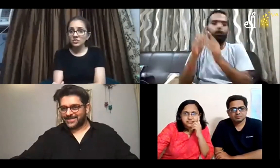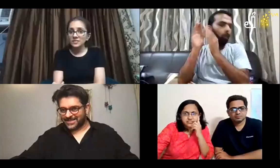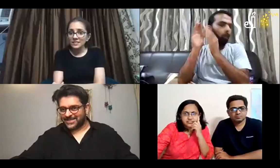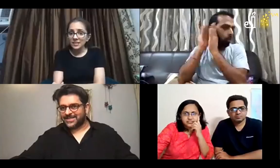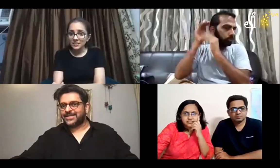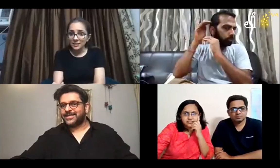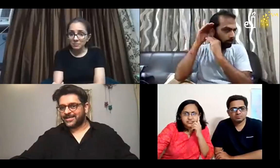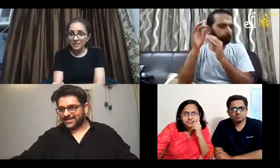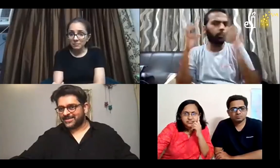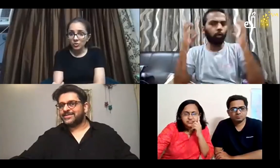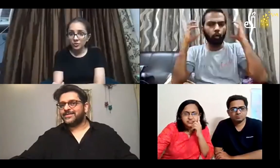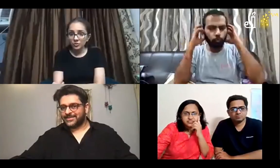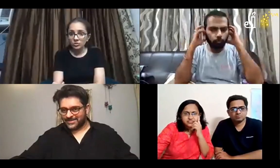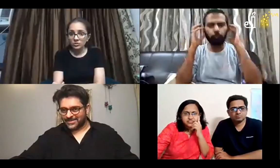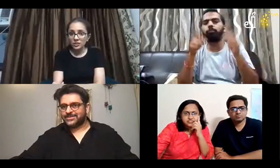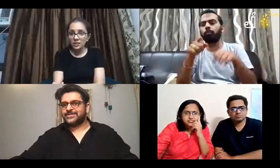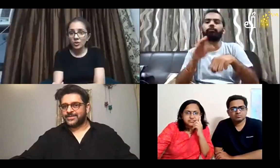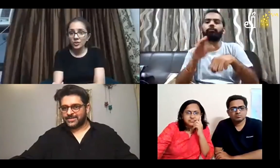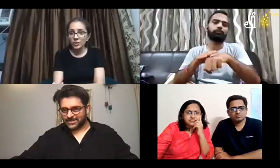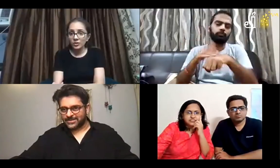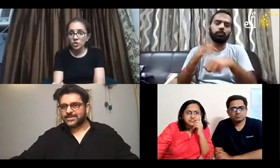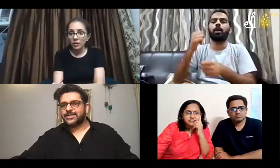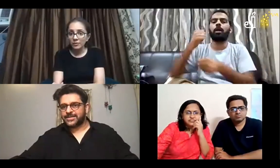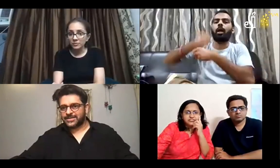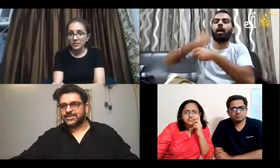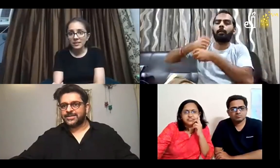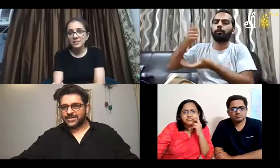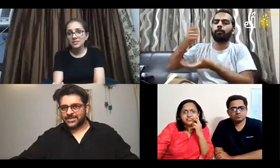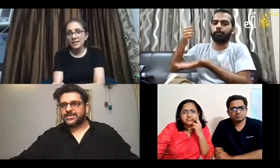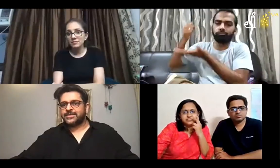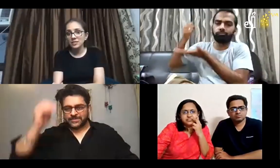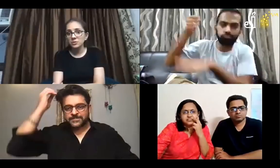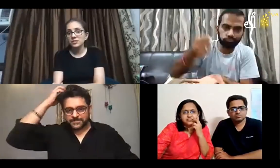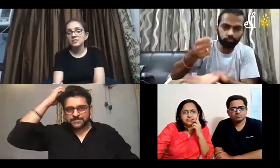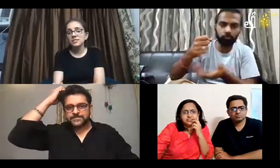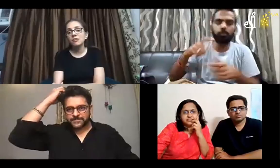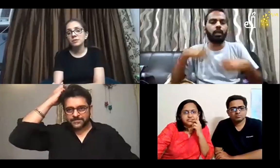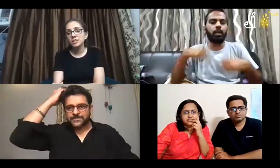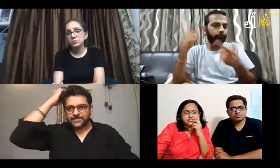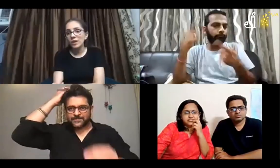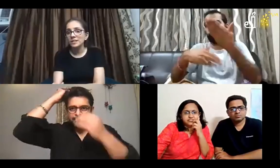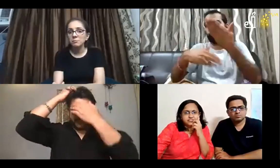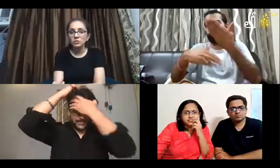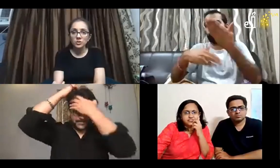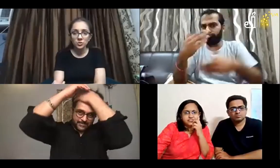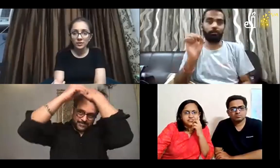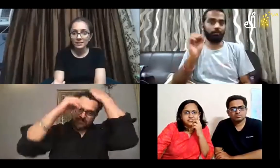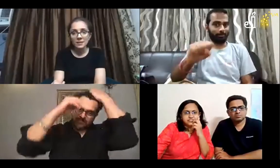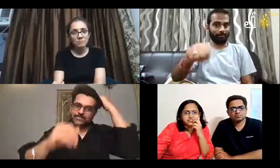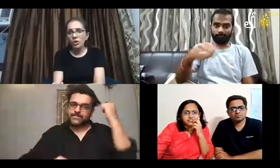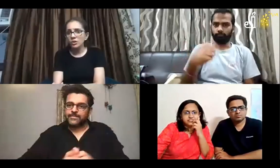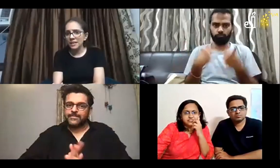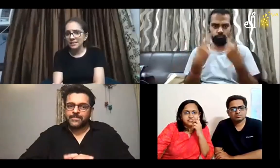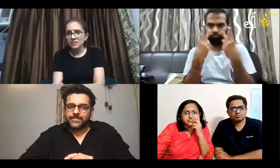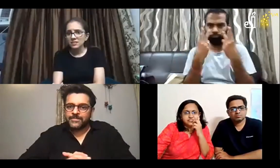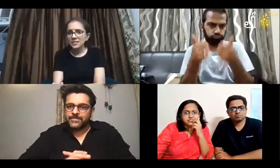just recently explained about the audiology part of it, since they have the experience that the government is providing the budget to do it,